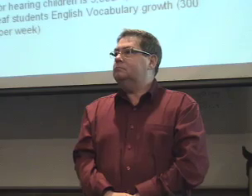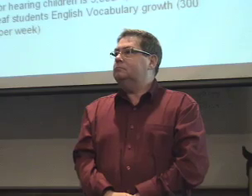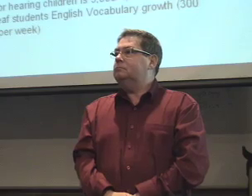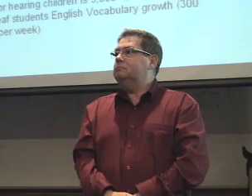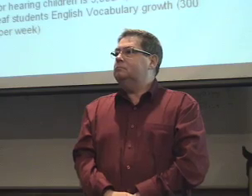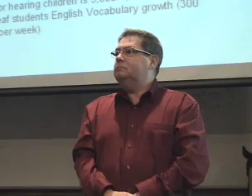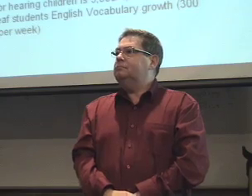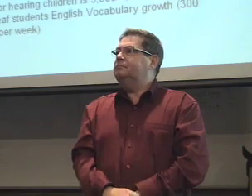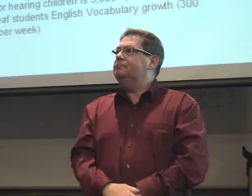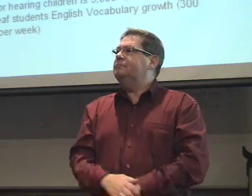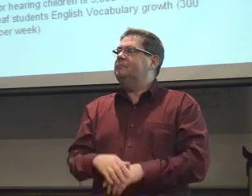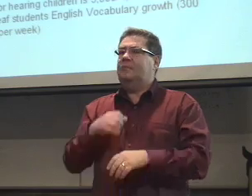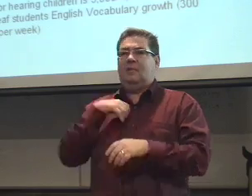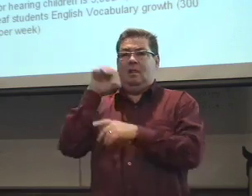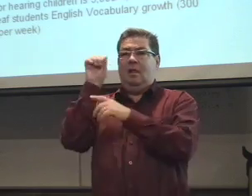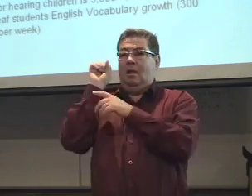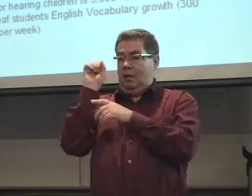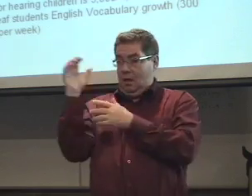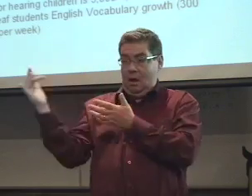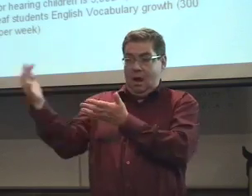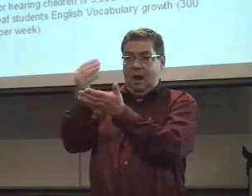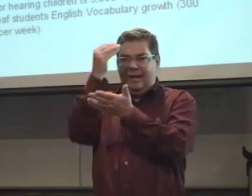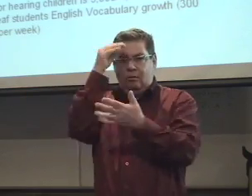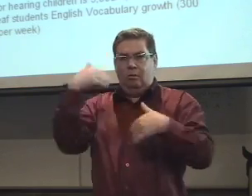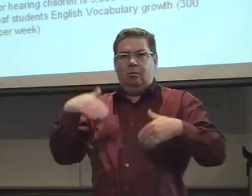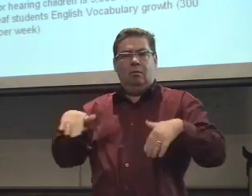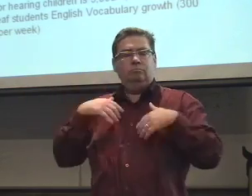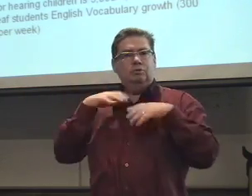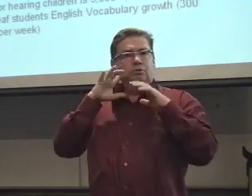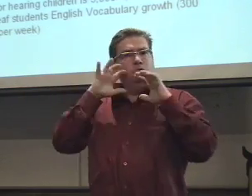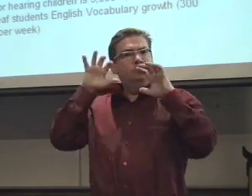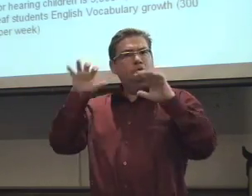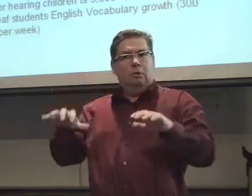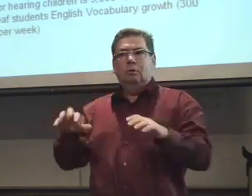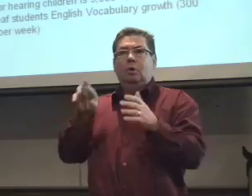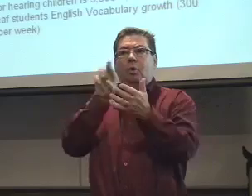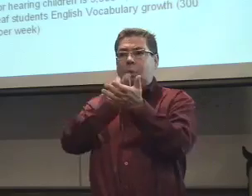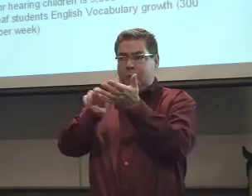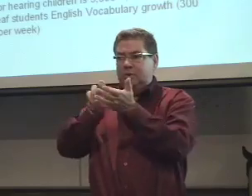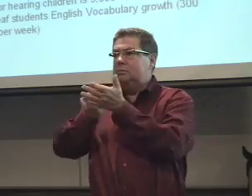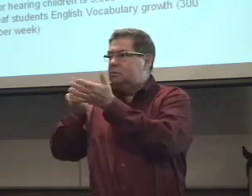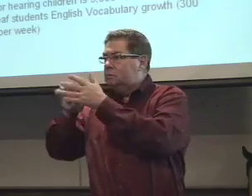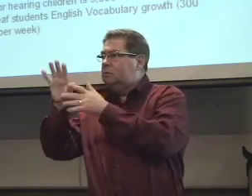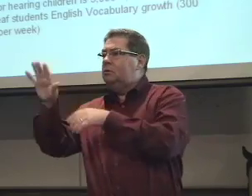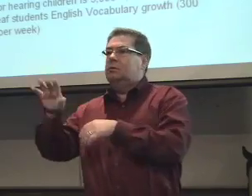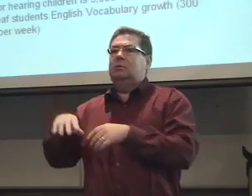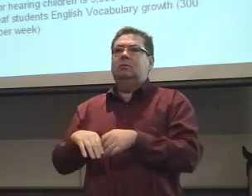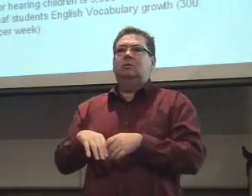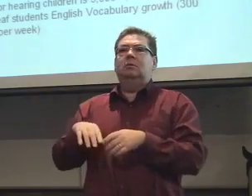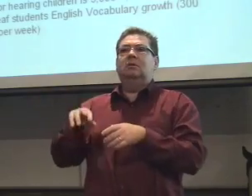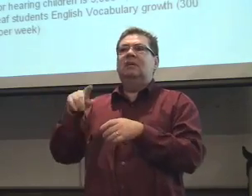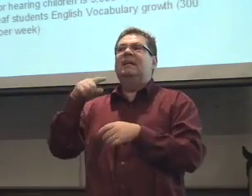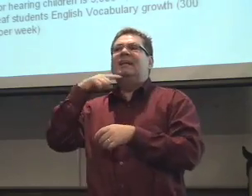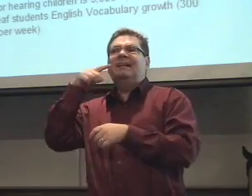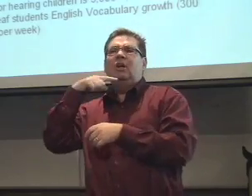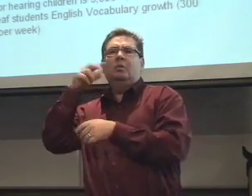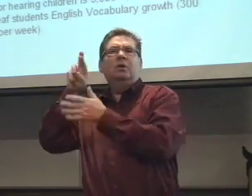When I did these numbers, I couldn't believe it. This is based on research, the hearing part, on hearing research, on